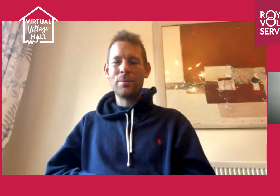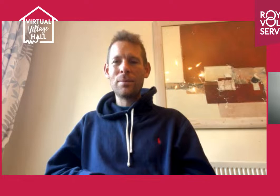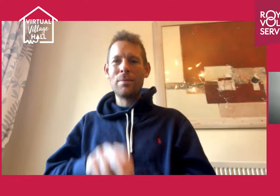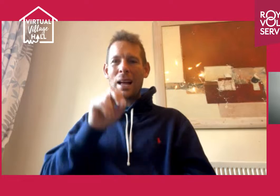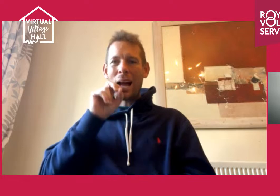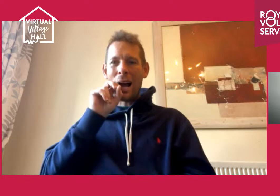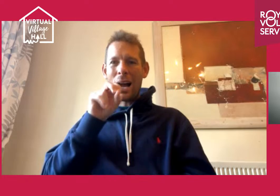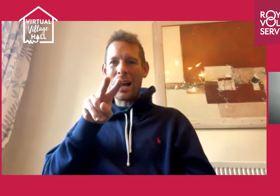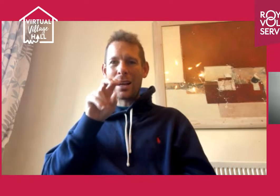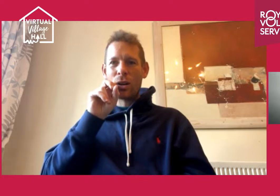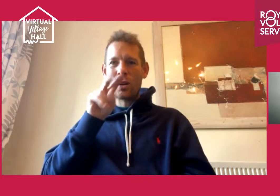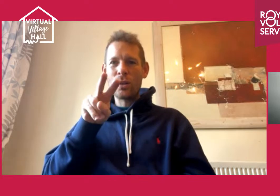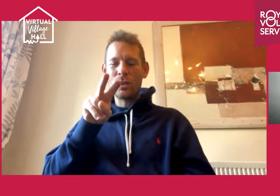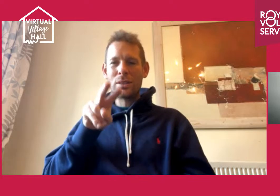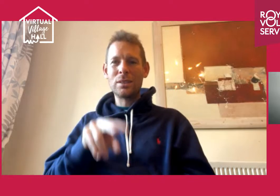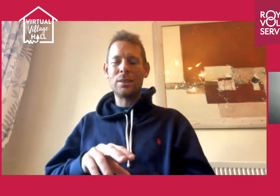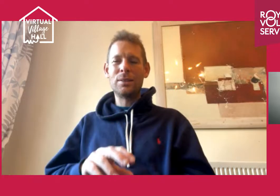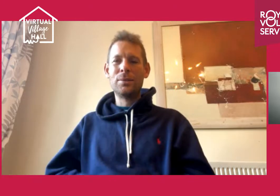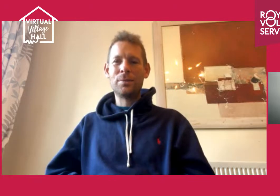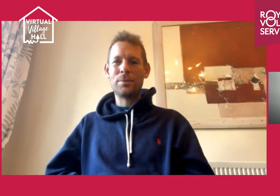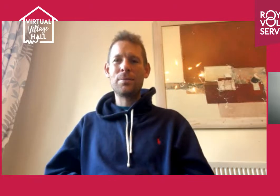Anaconda or snake.